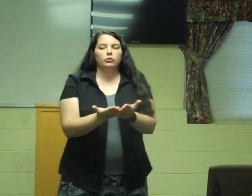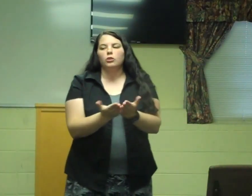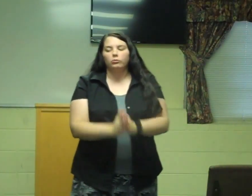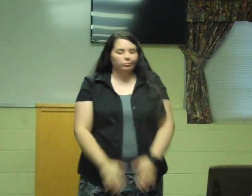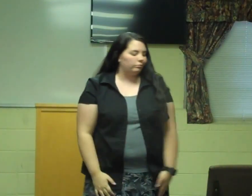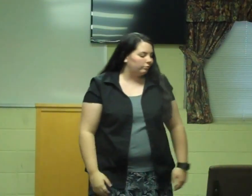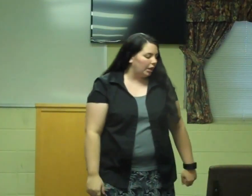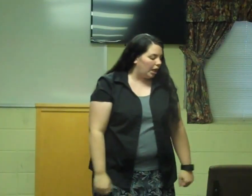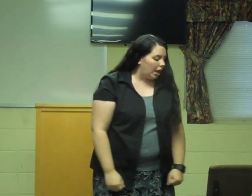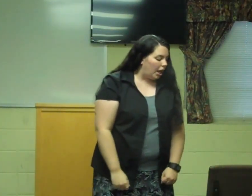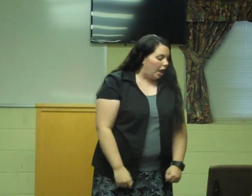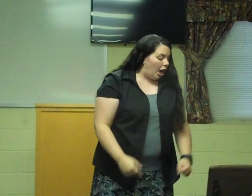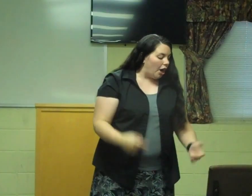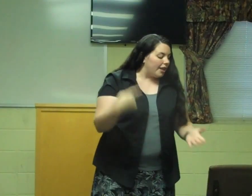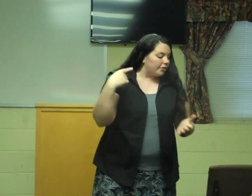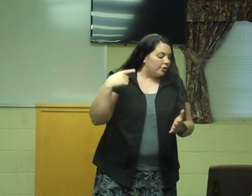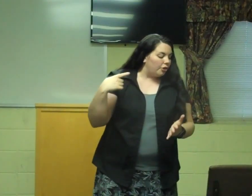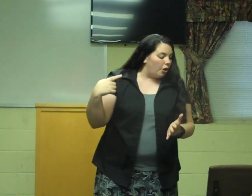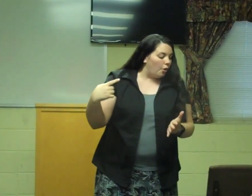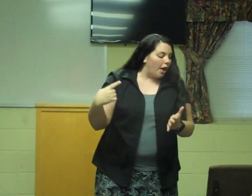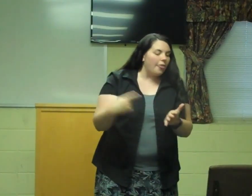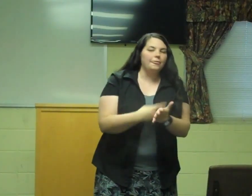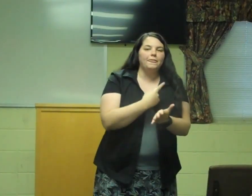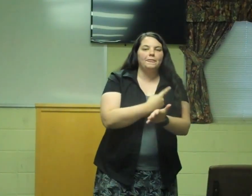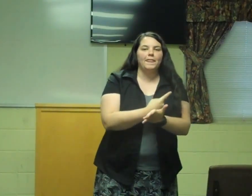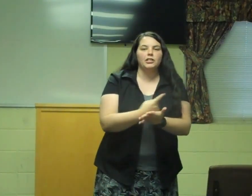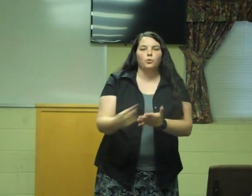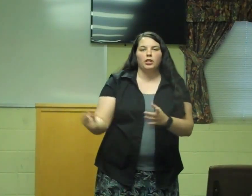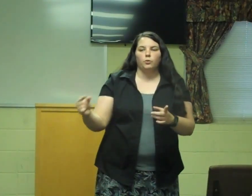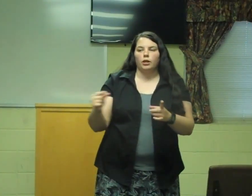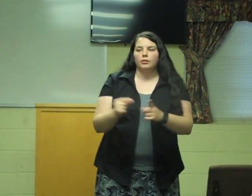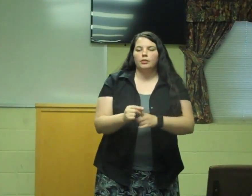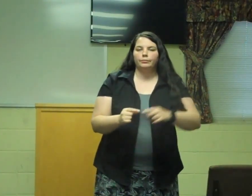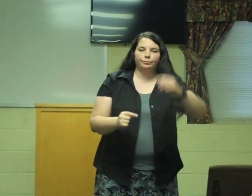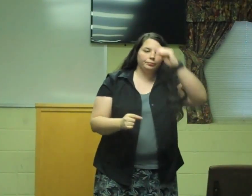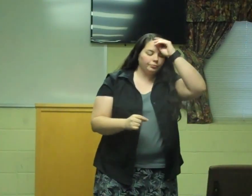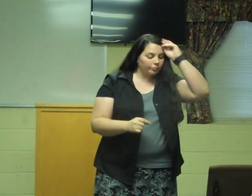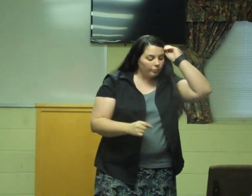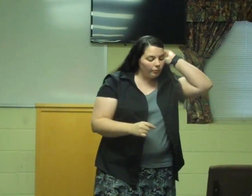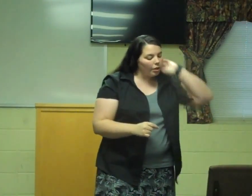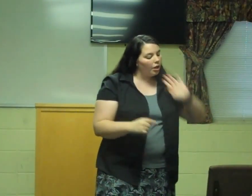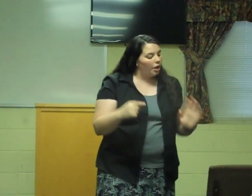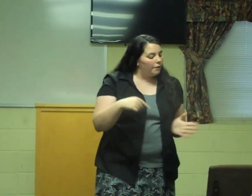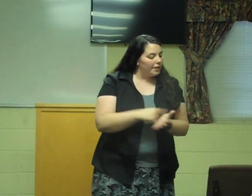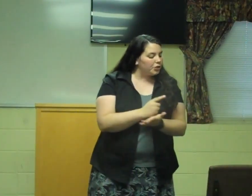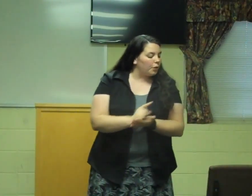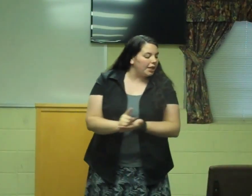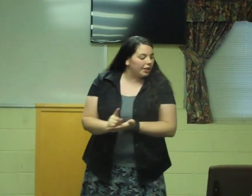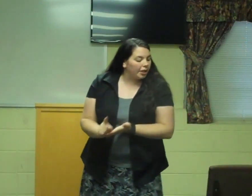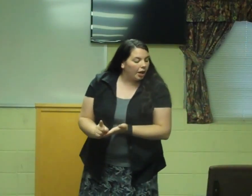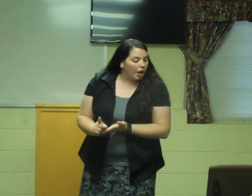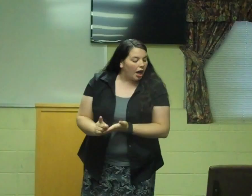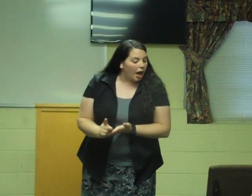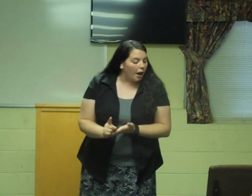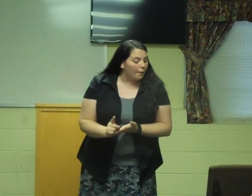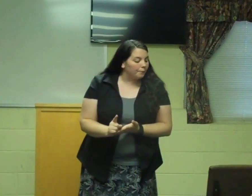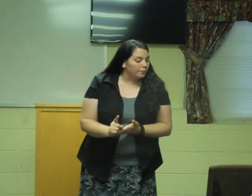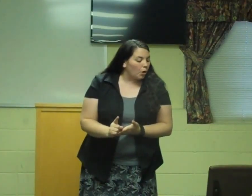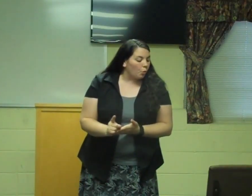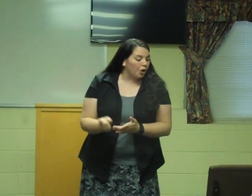So, alright, so this week's words. This week, we're